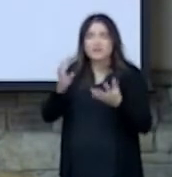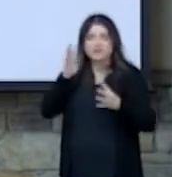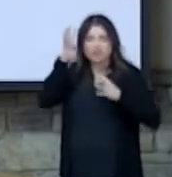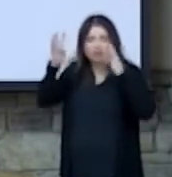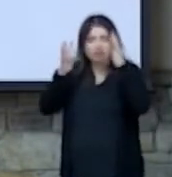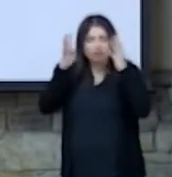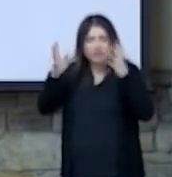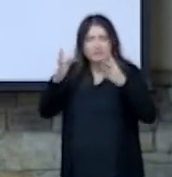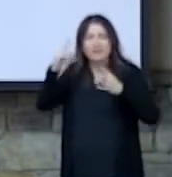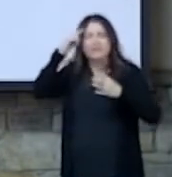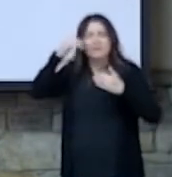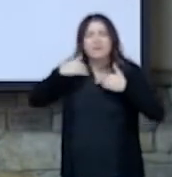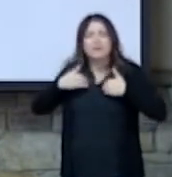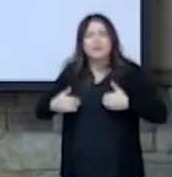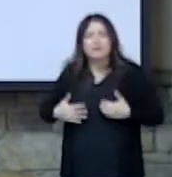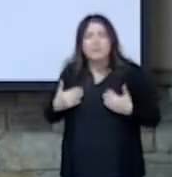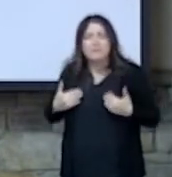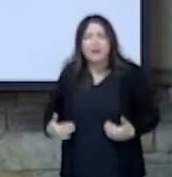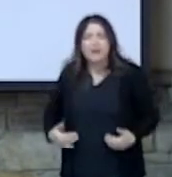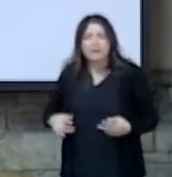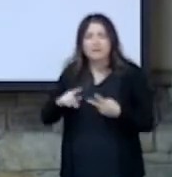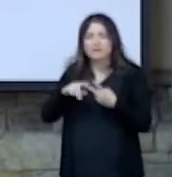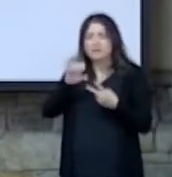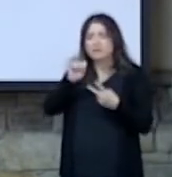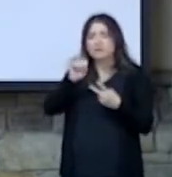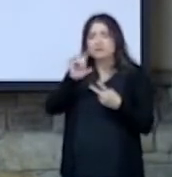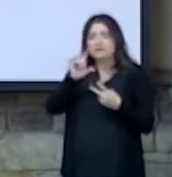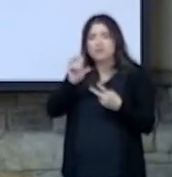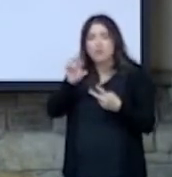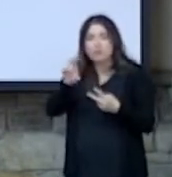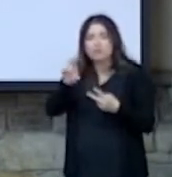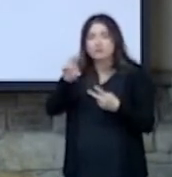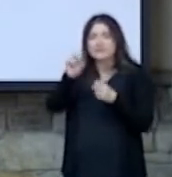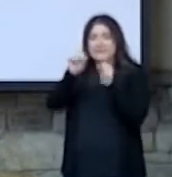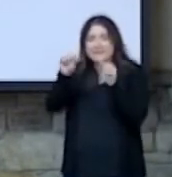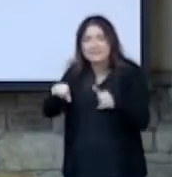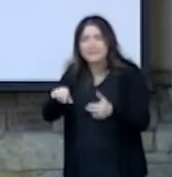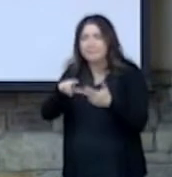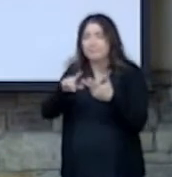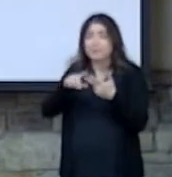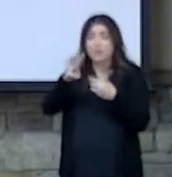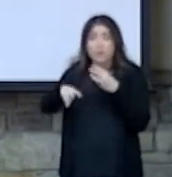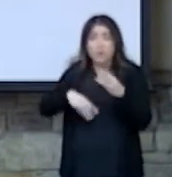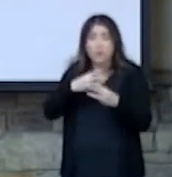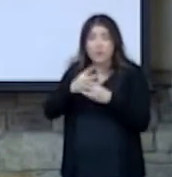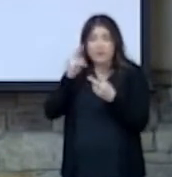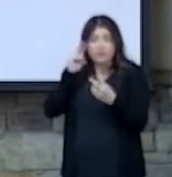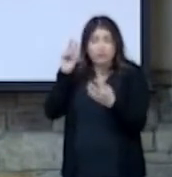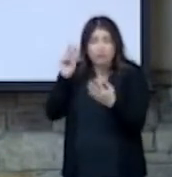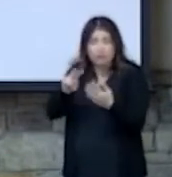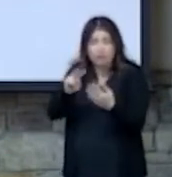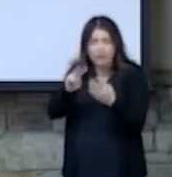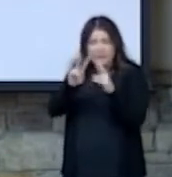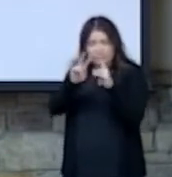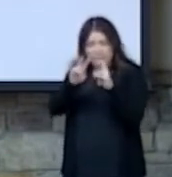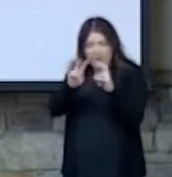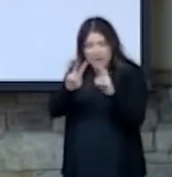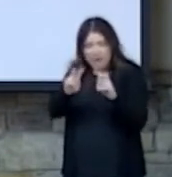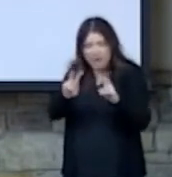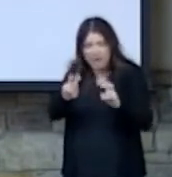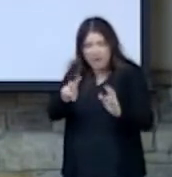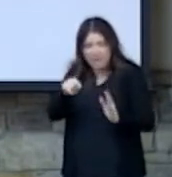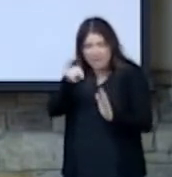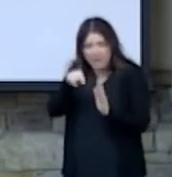body. You think about the solar system and the world. And when you look at those things and you study them deeply,